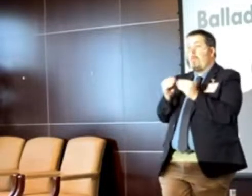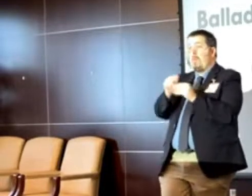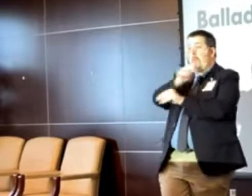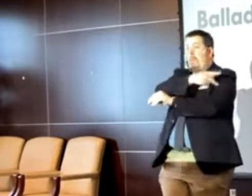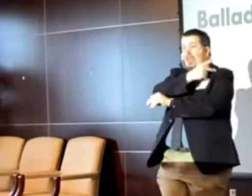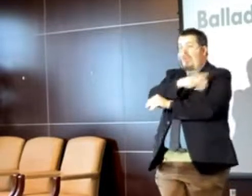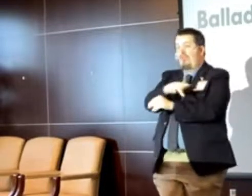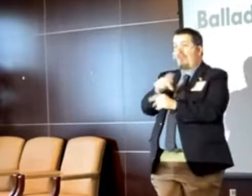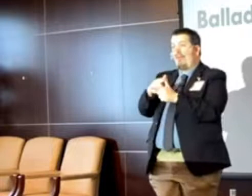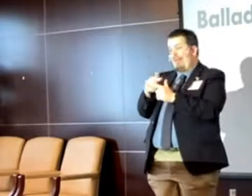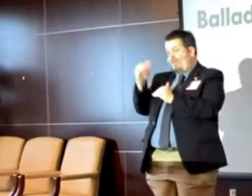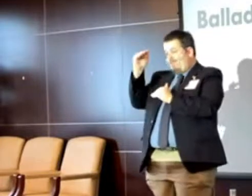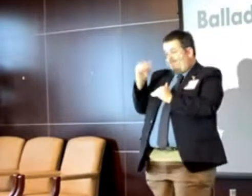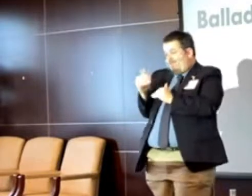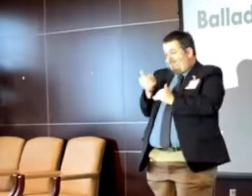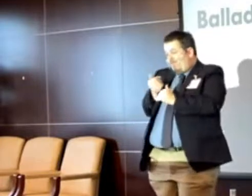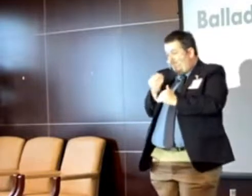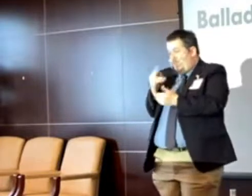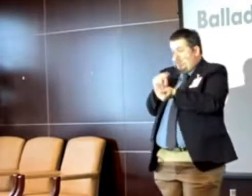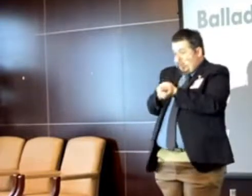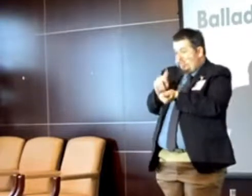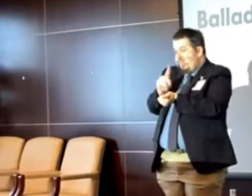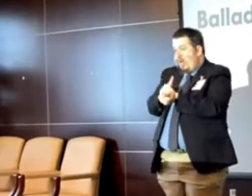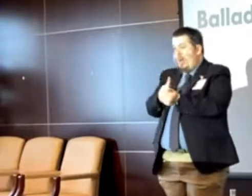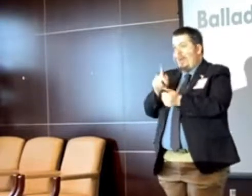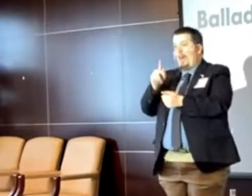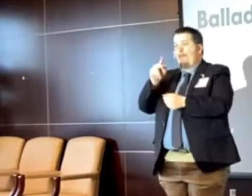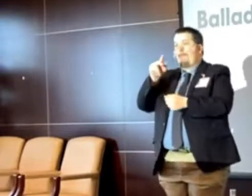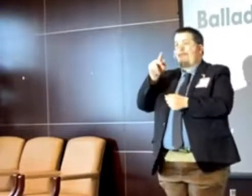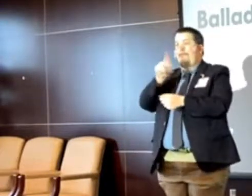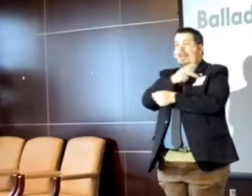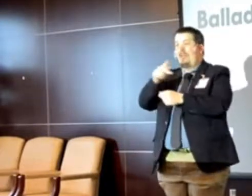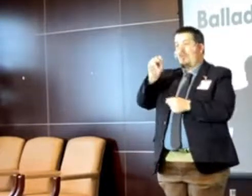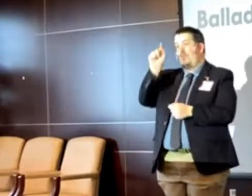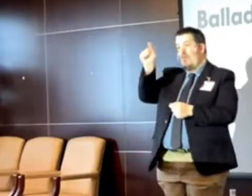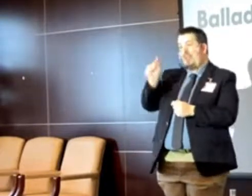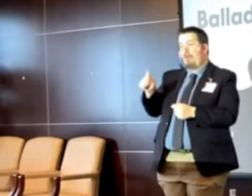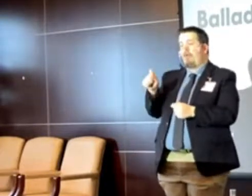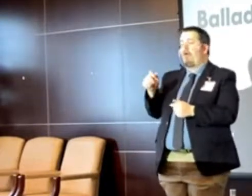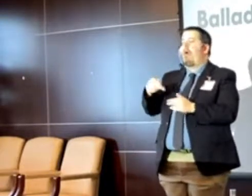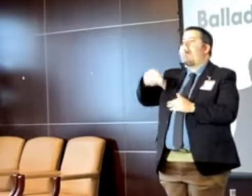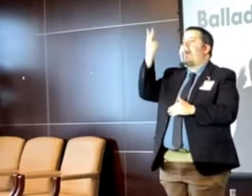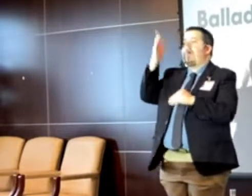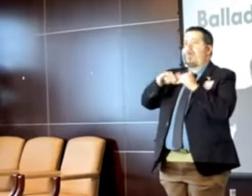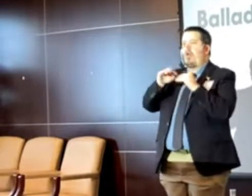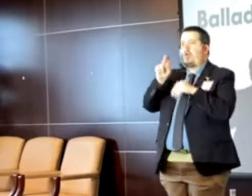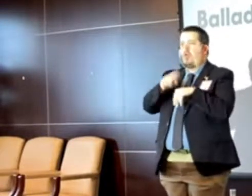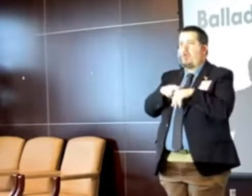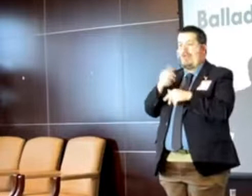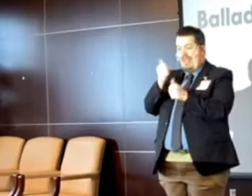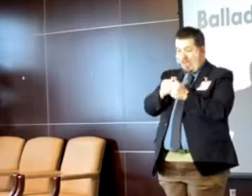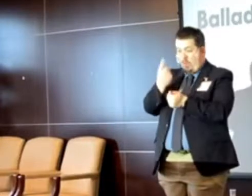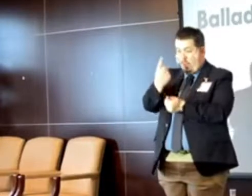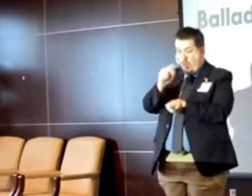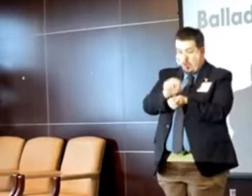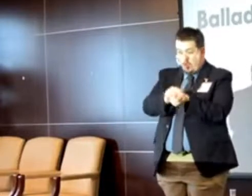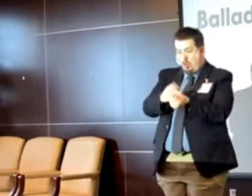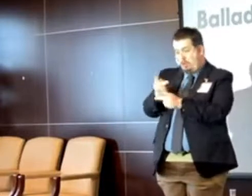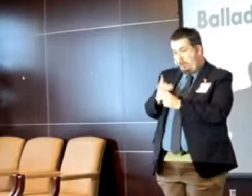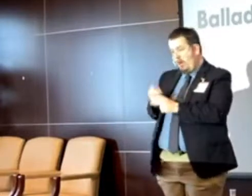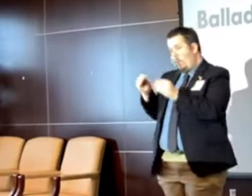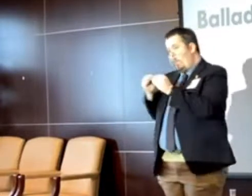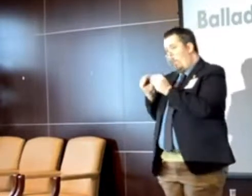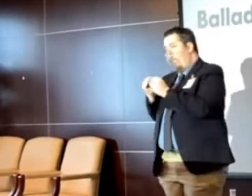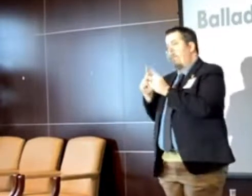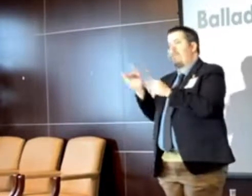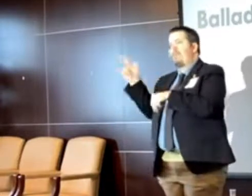patients and fewer caregivers, our patient ratios are higher than normal, meaning every nurse is caring for more patients at one